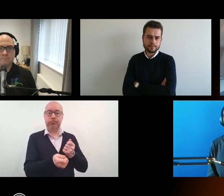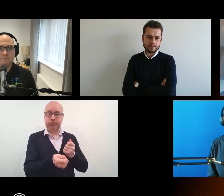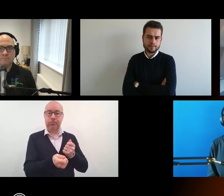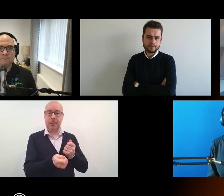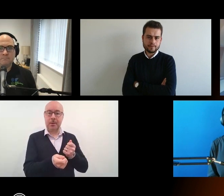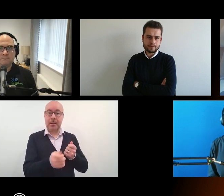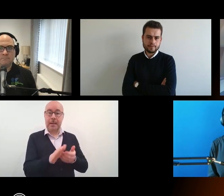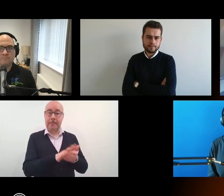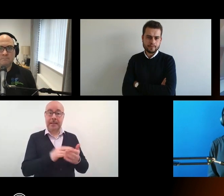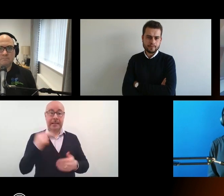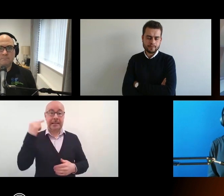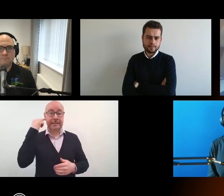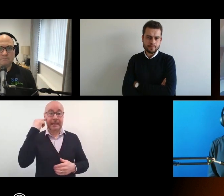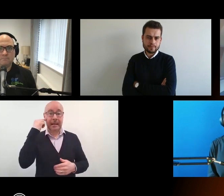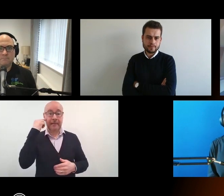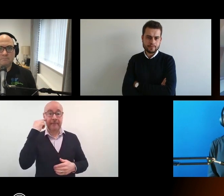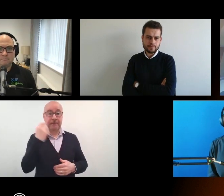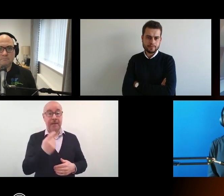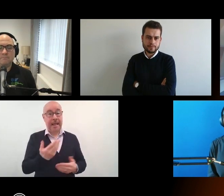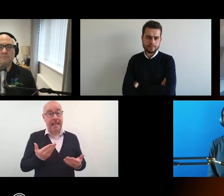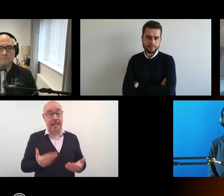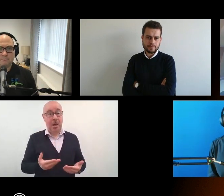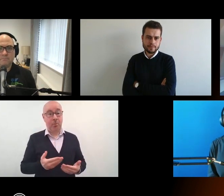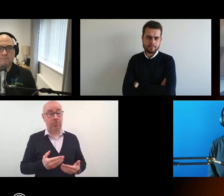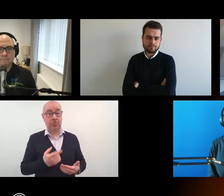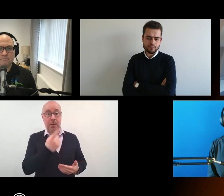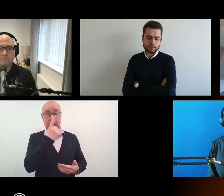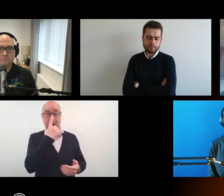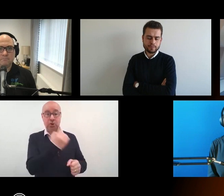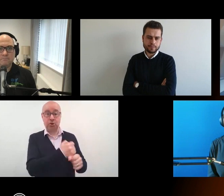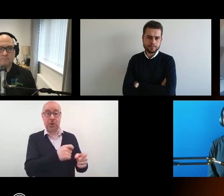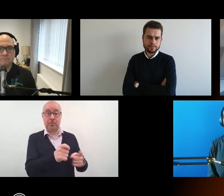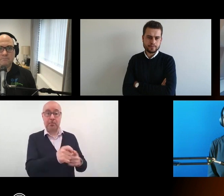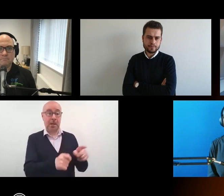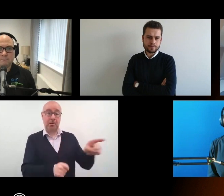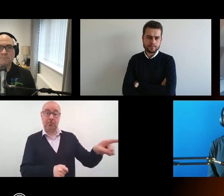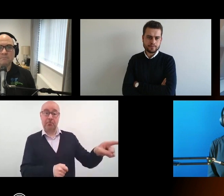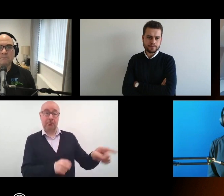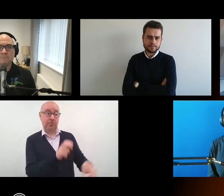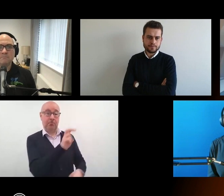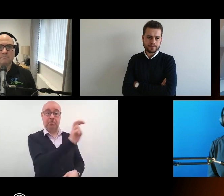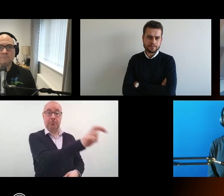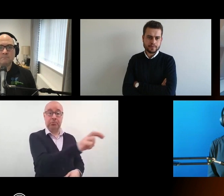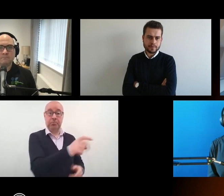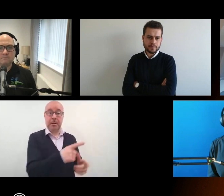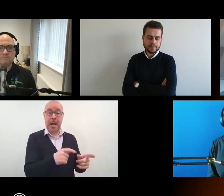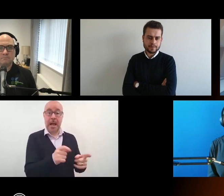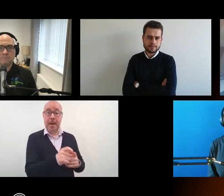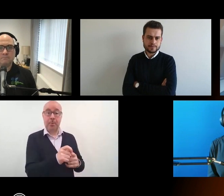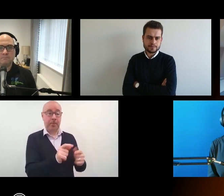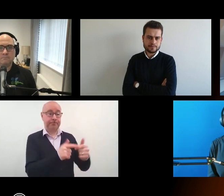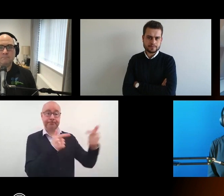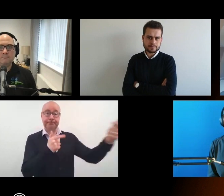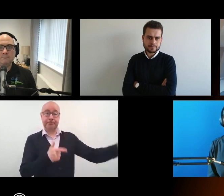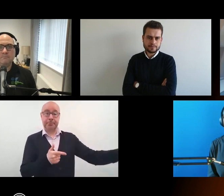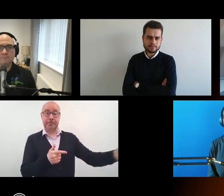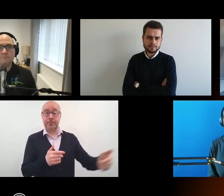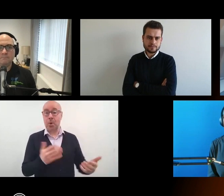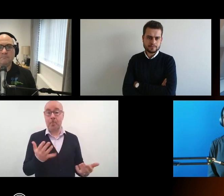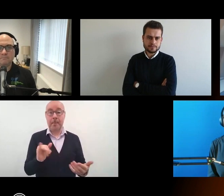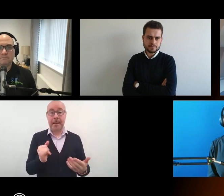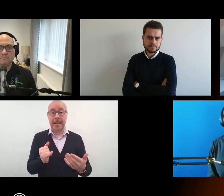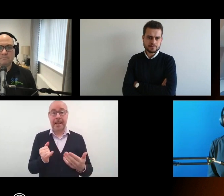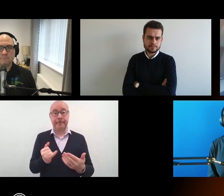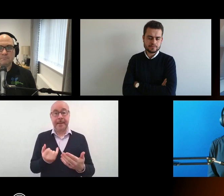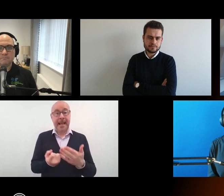can make an appointment with their GP or anybody else they want to contact. Or if even booking a ticket for an event, you know, if